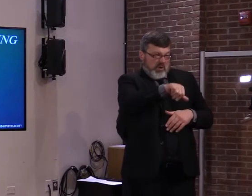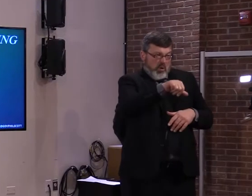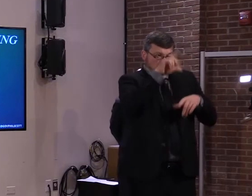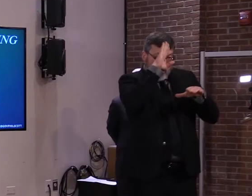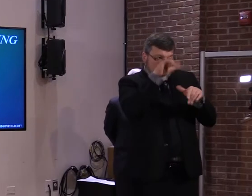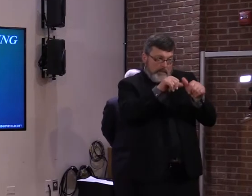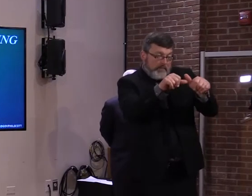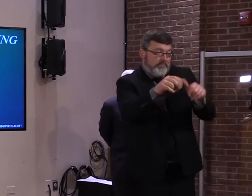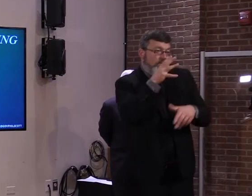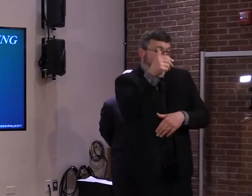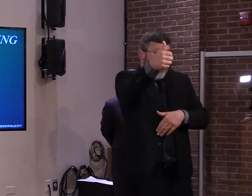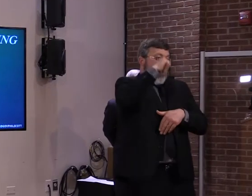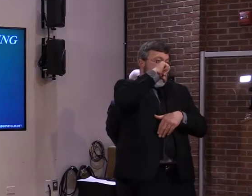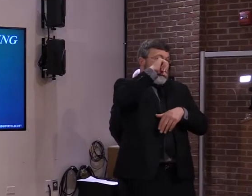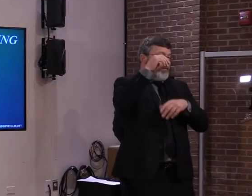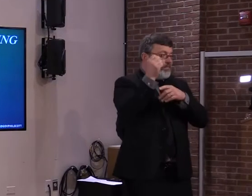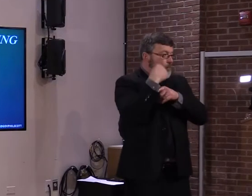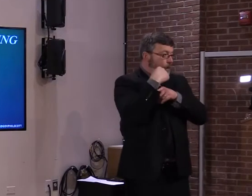Okay. Thank you very much.